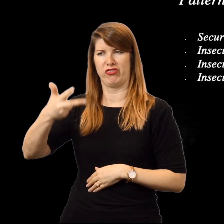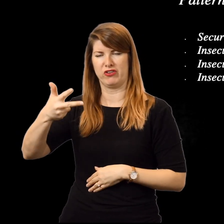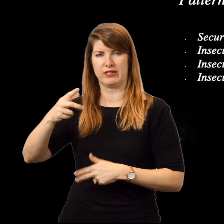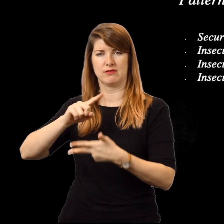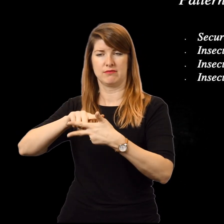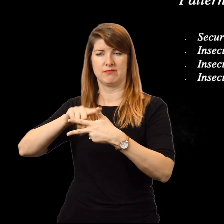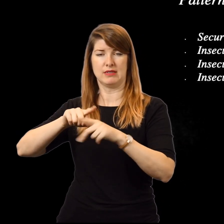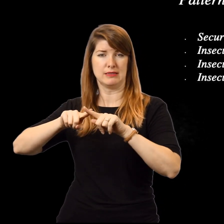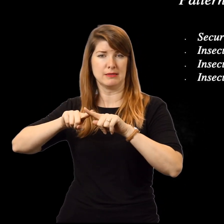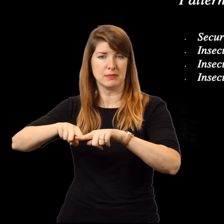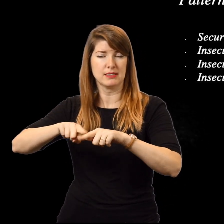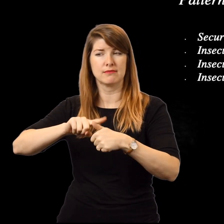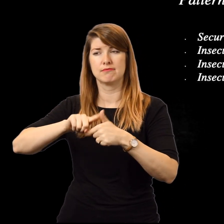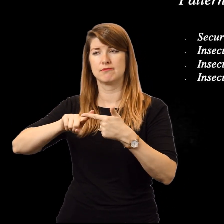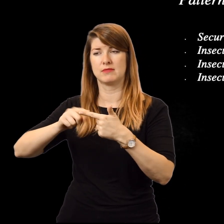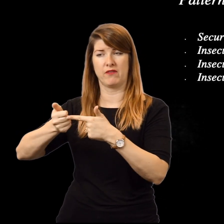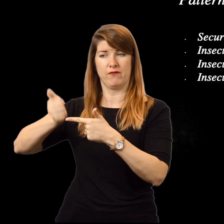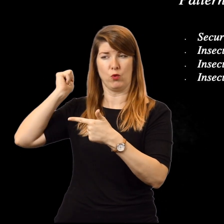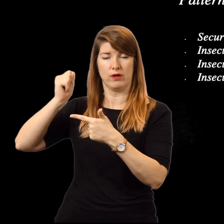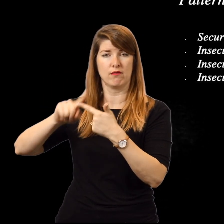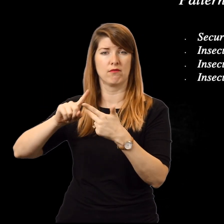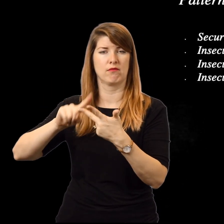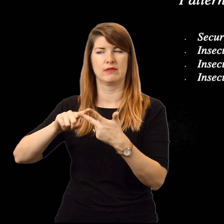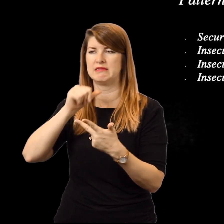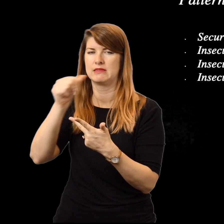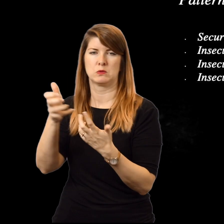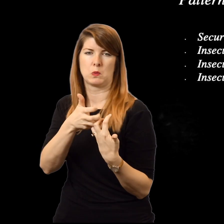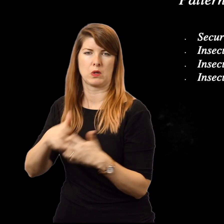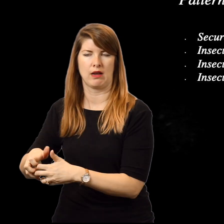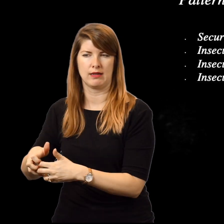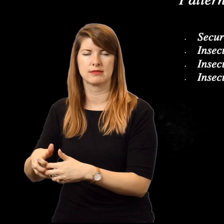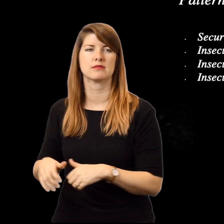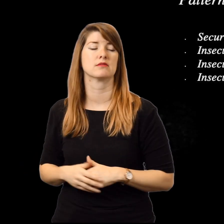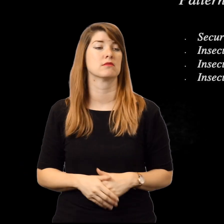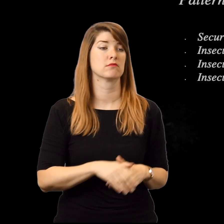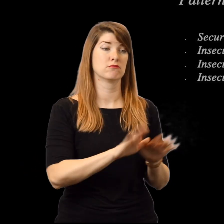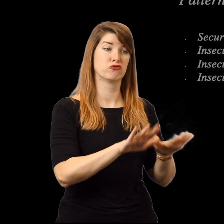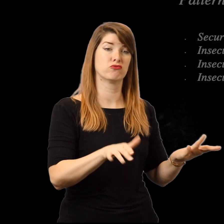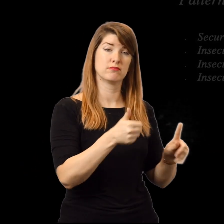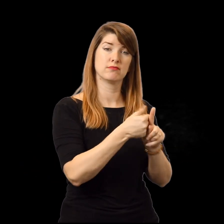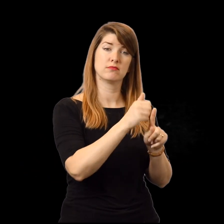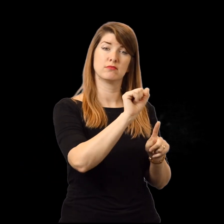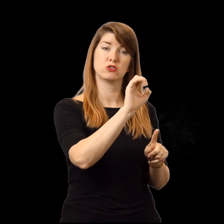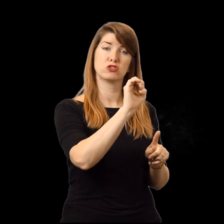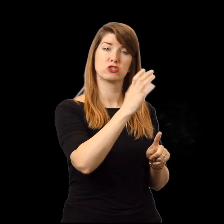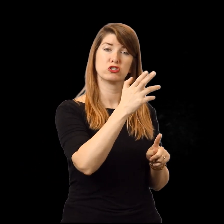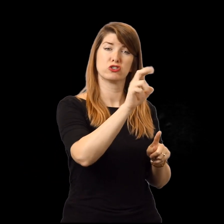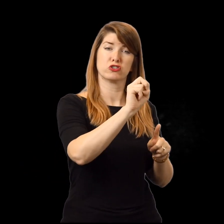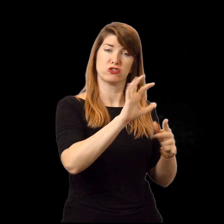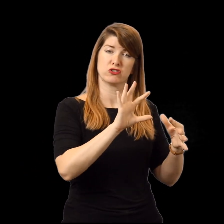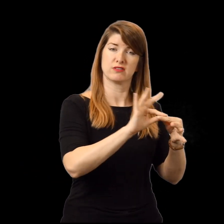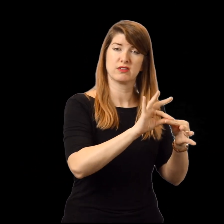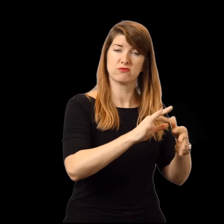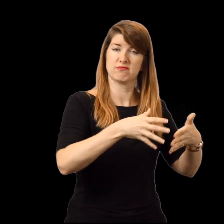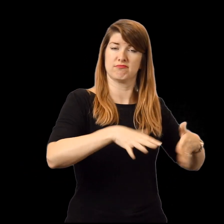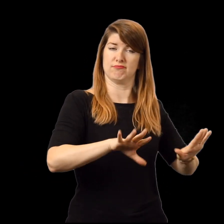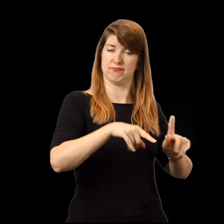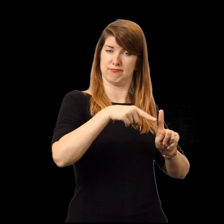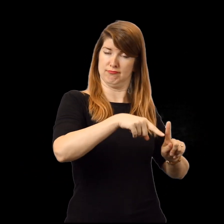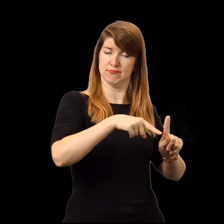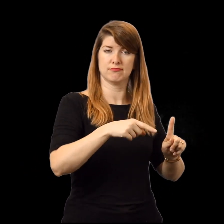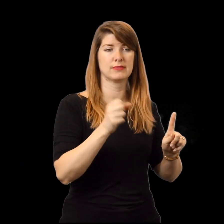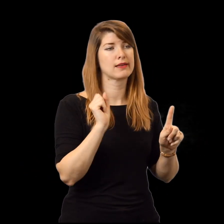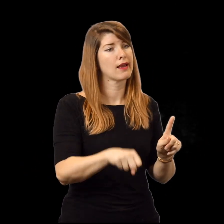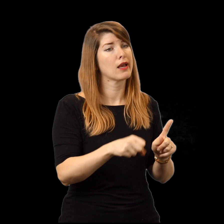dependent, avoidant, and disorganized. The children who are securely